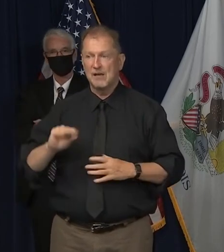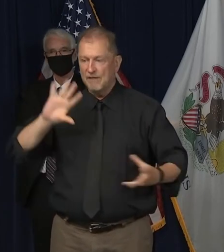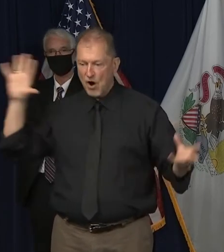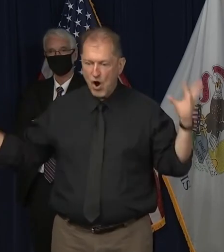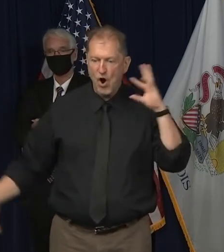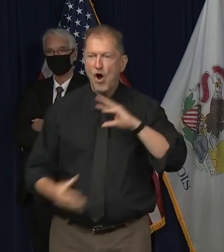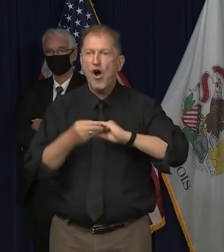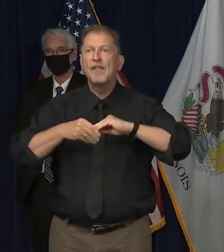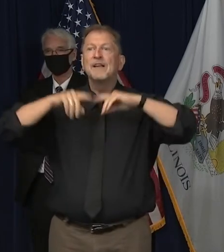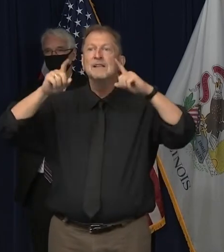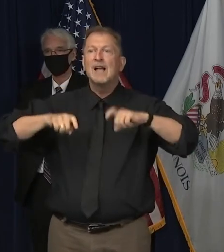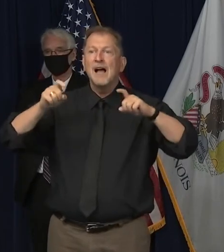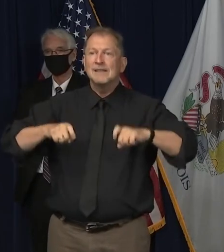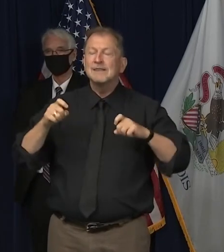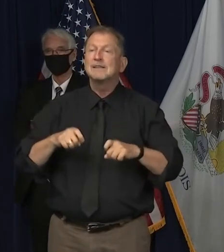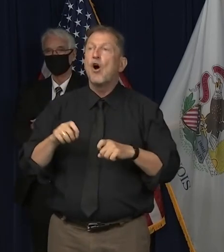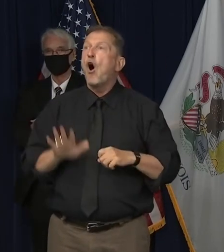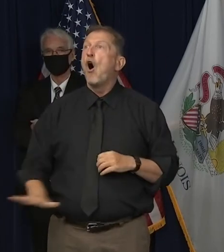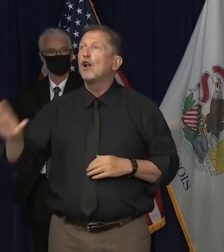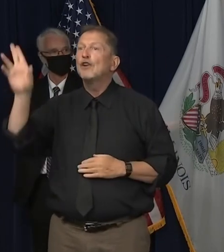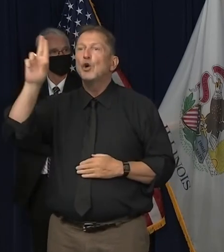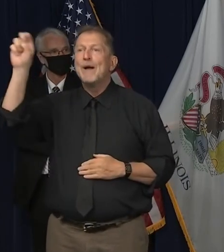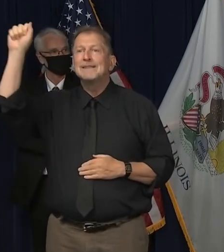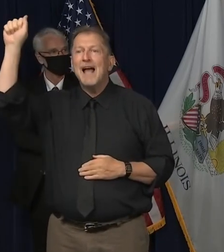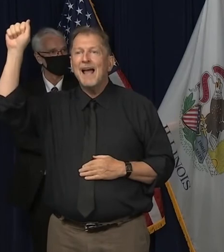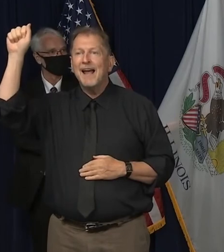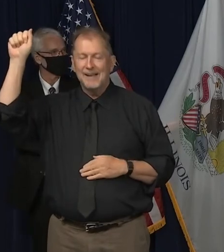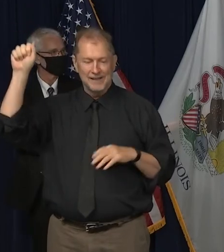tests conducted in the country that day,